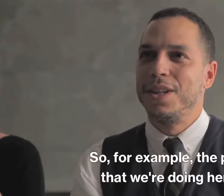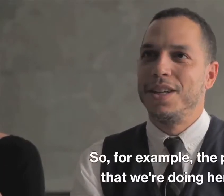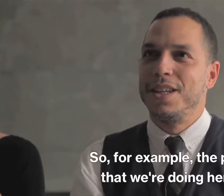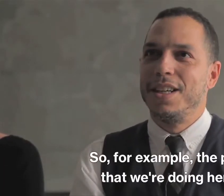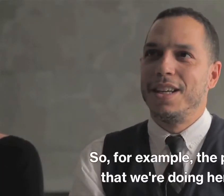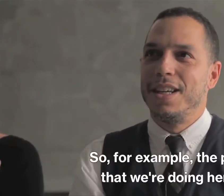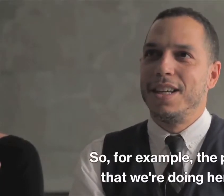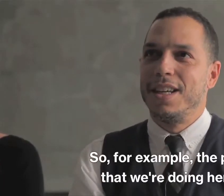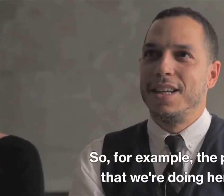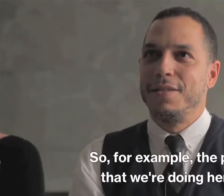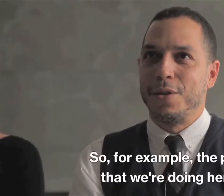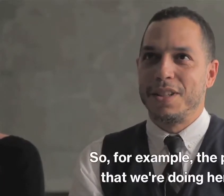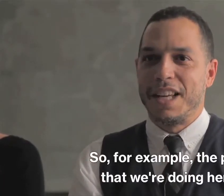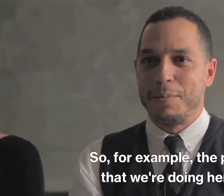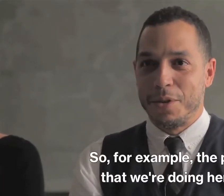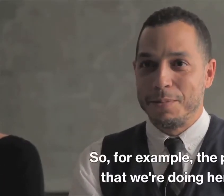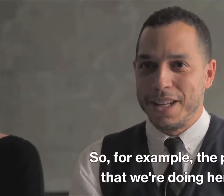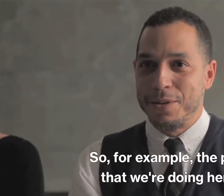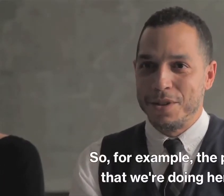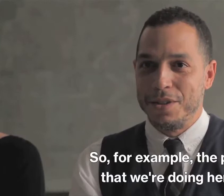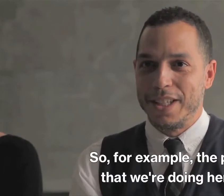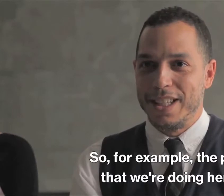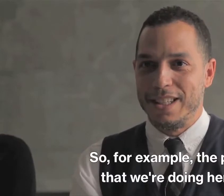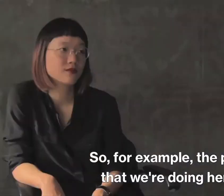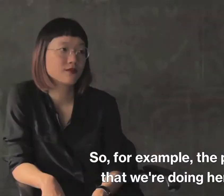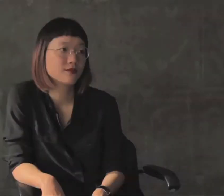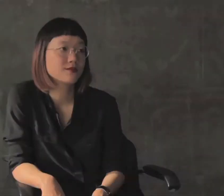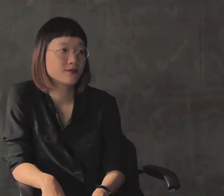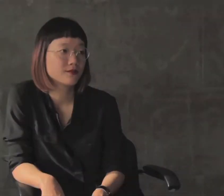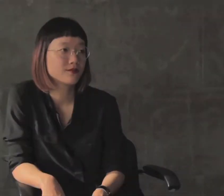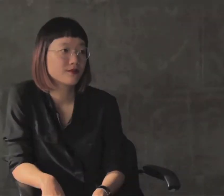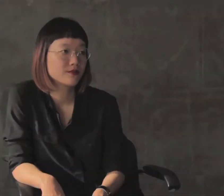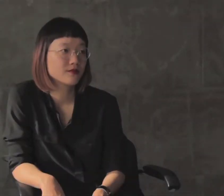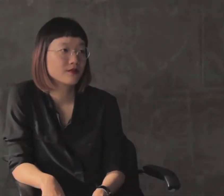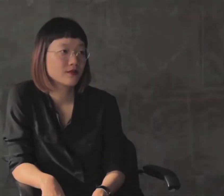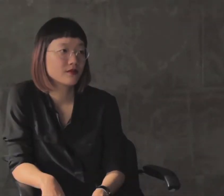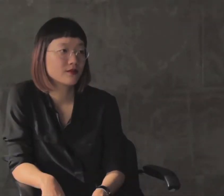So, for example, the play we're doing here